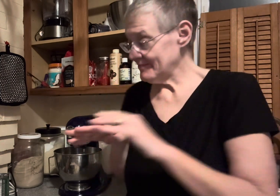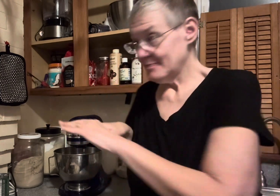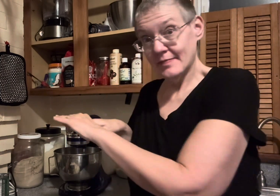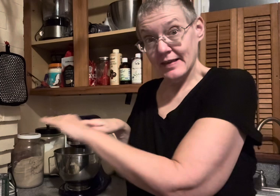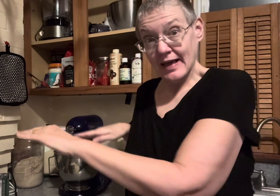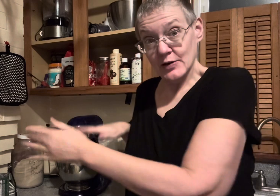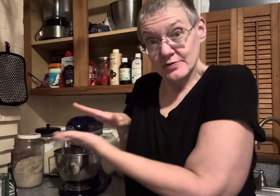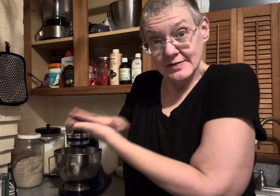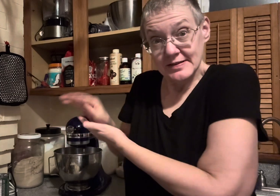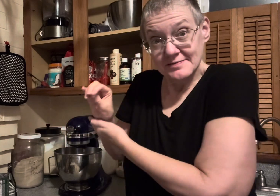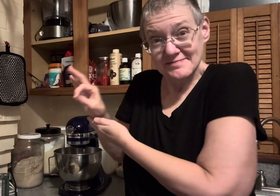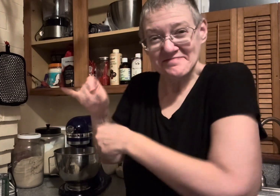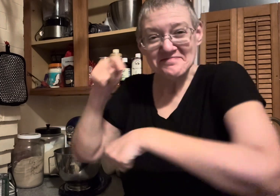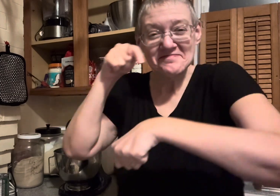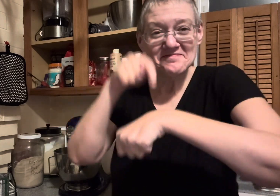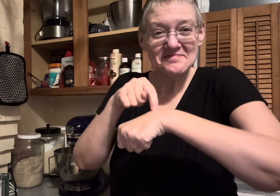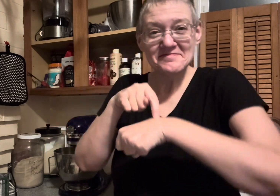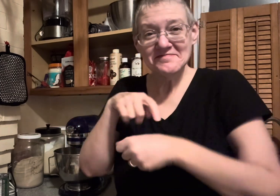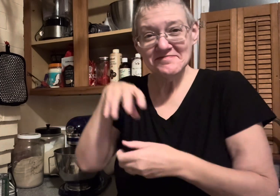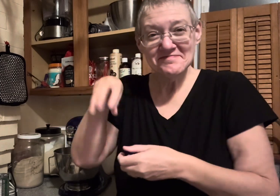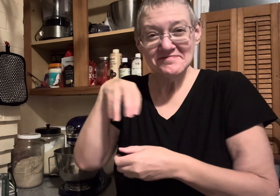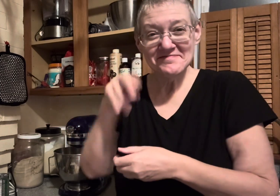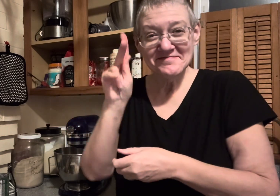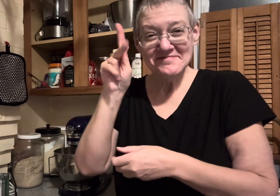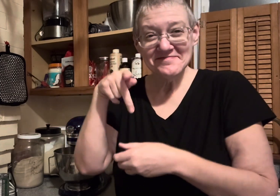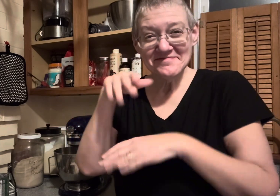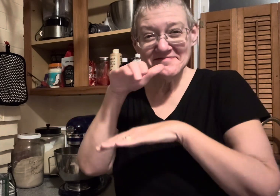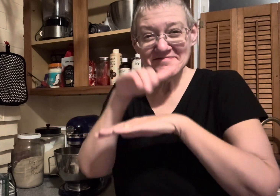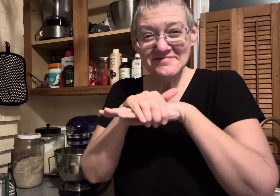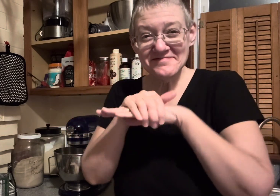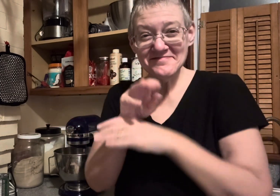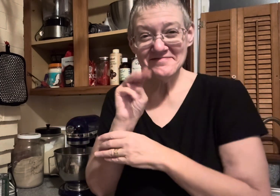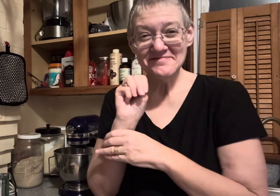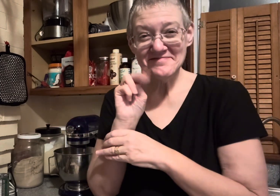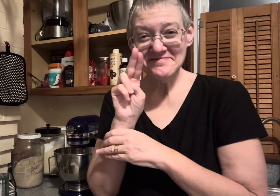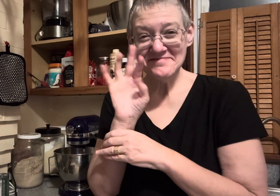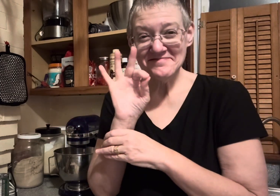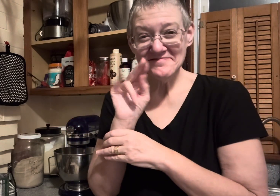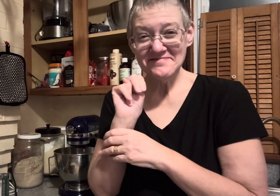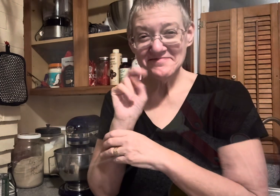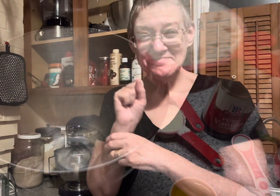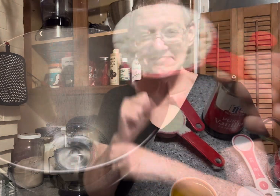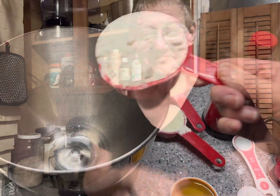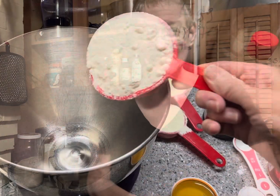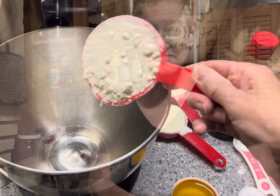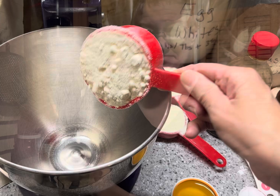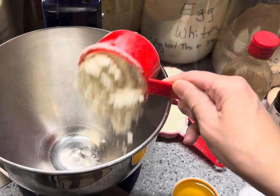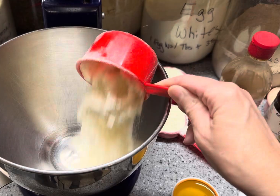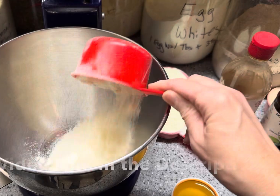Now let's make the English muffins because the oven is ready.